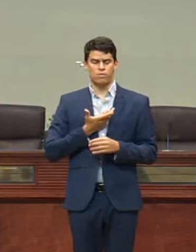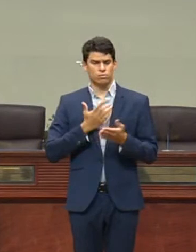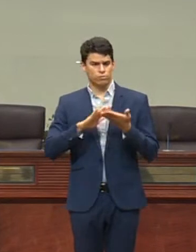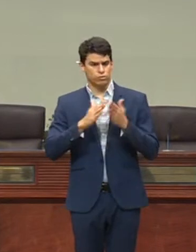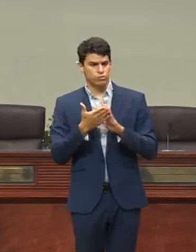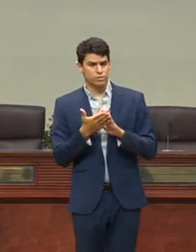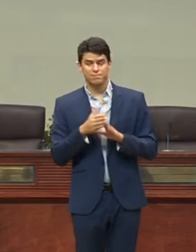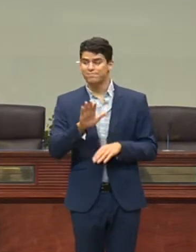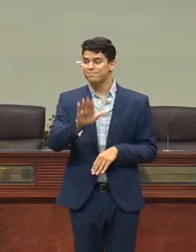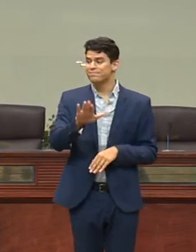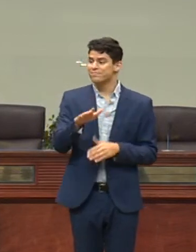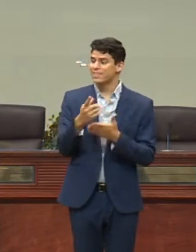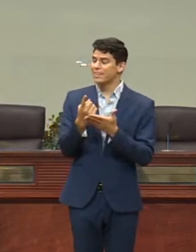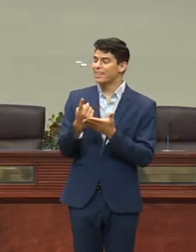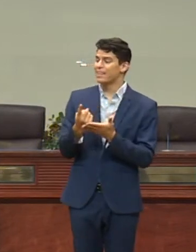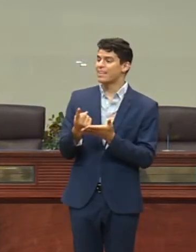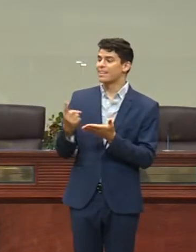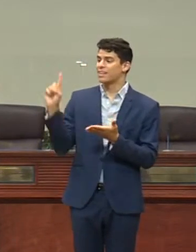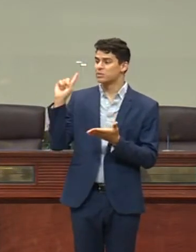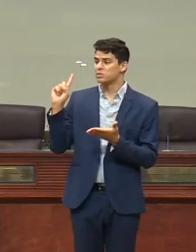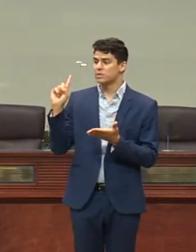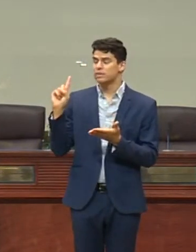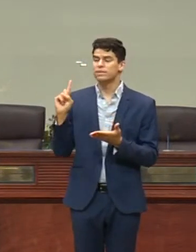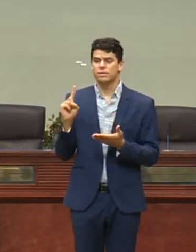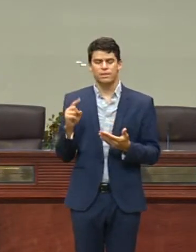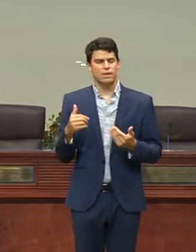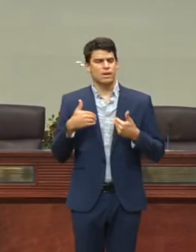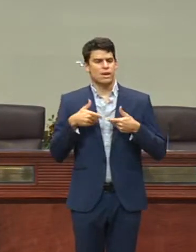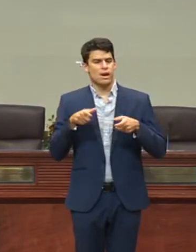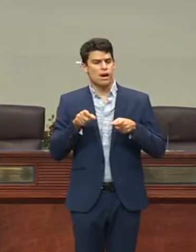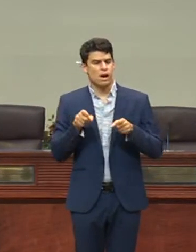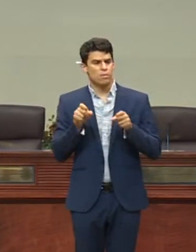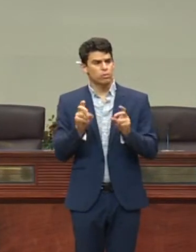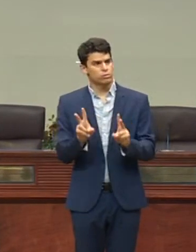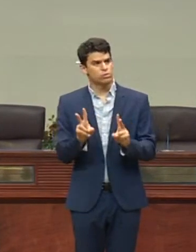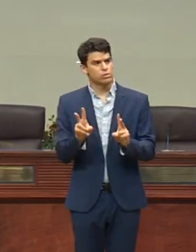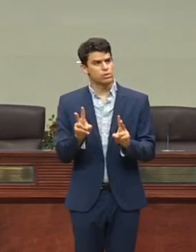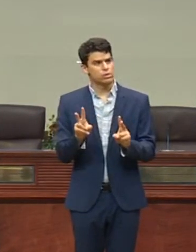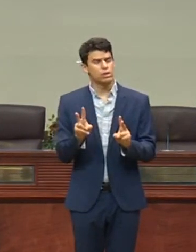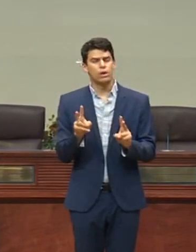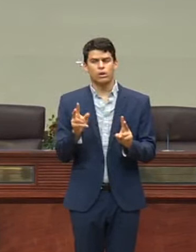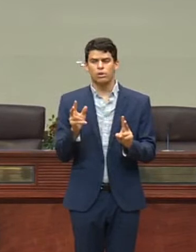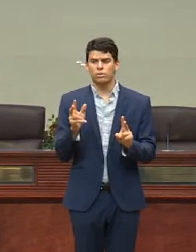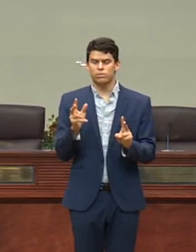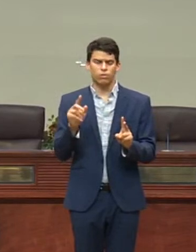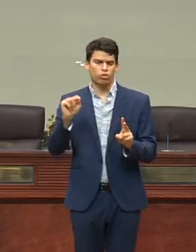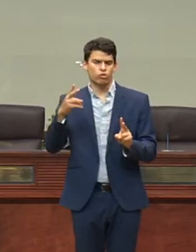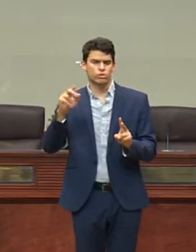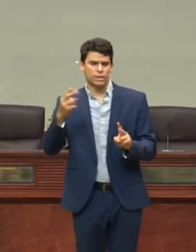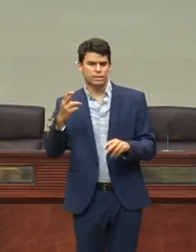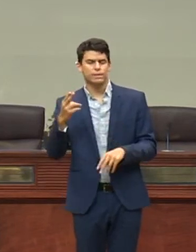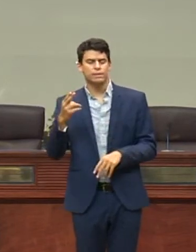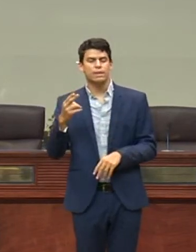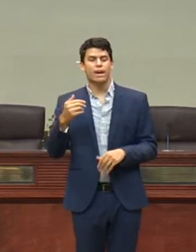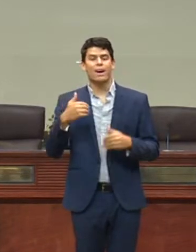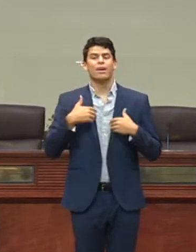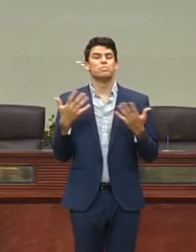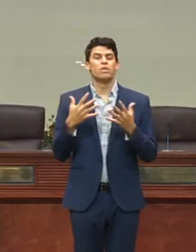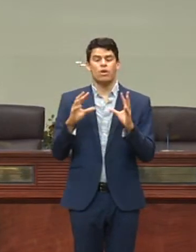Last week, I had the opportunity on Thursday to have a conference